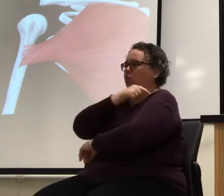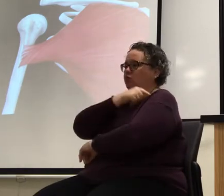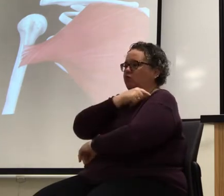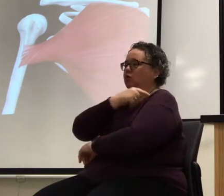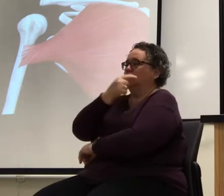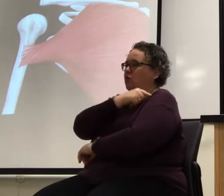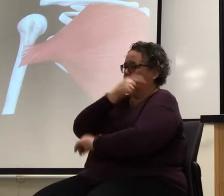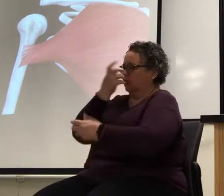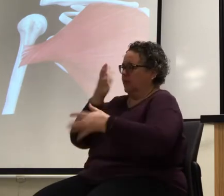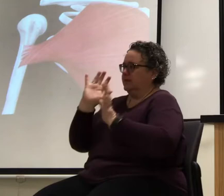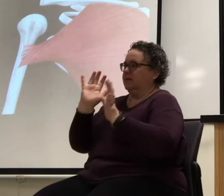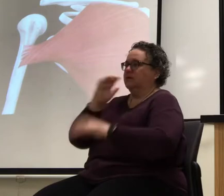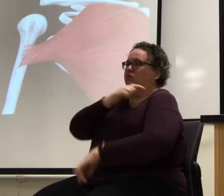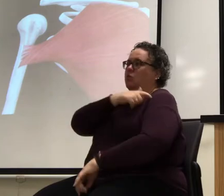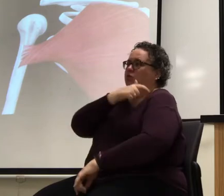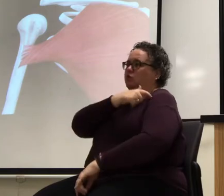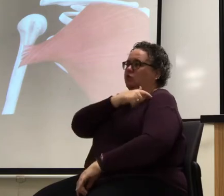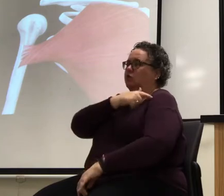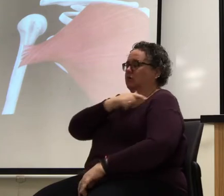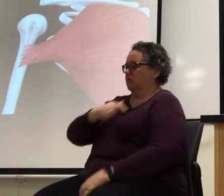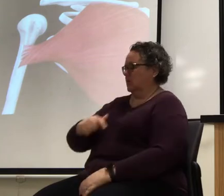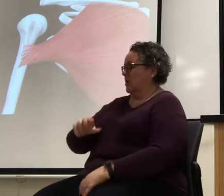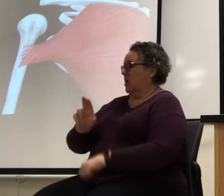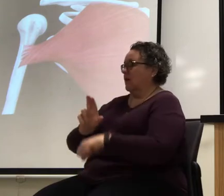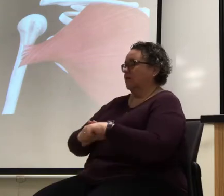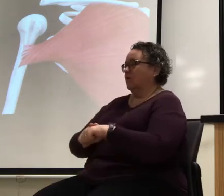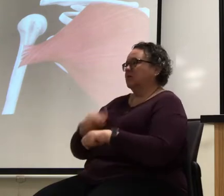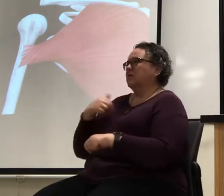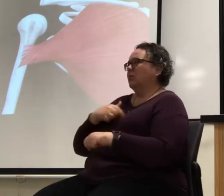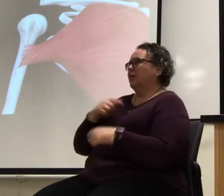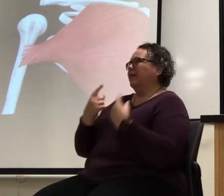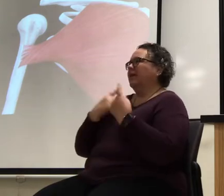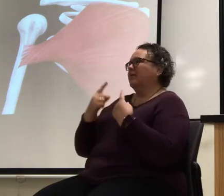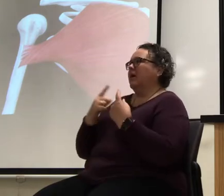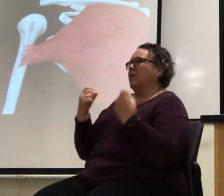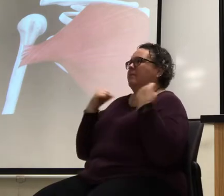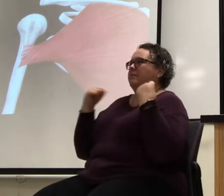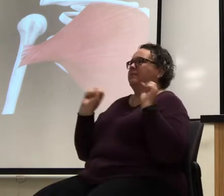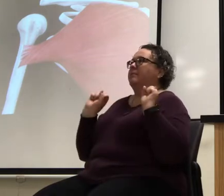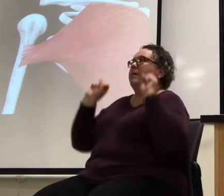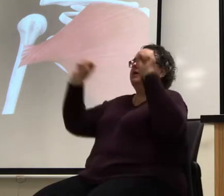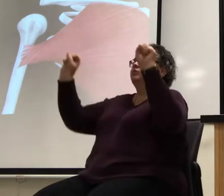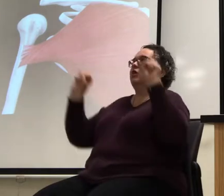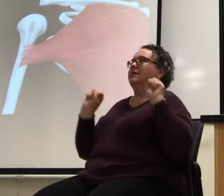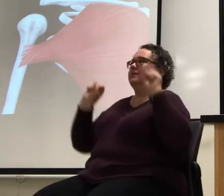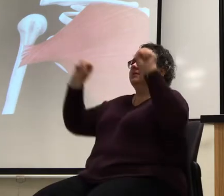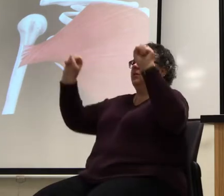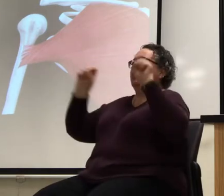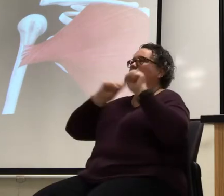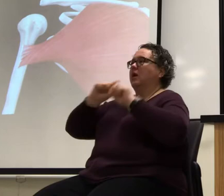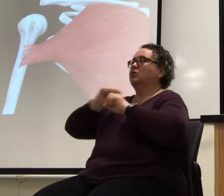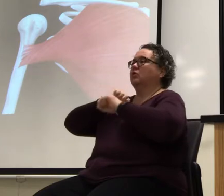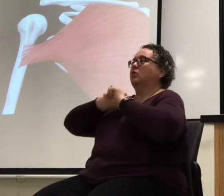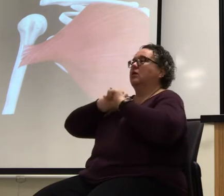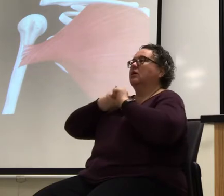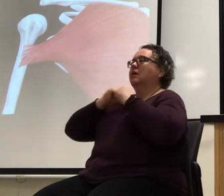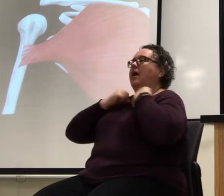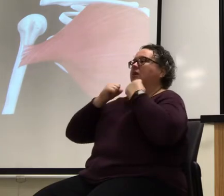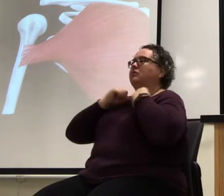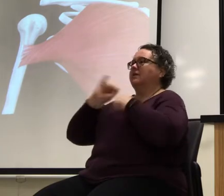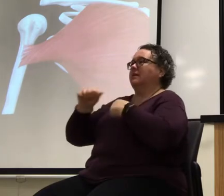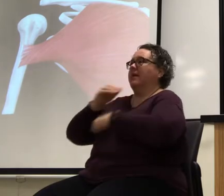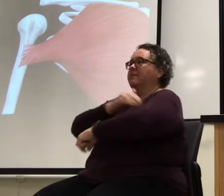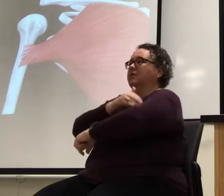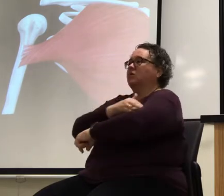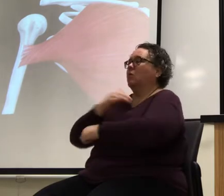Shoulder is it. And of course, you know, we think of the bench press when you work out this muscle. And what is that